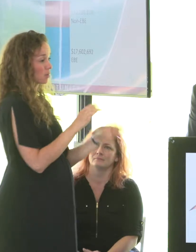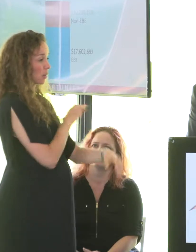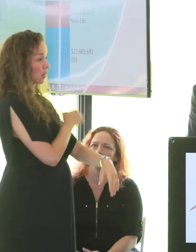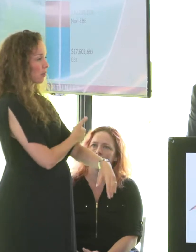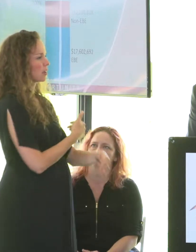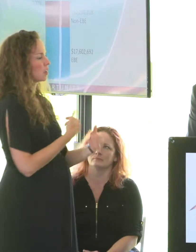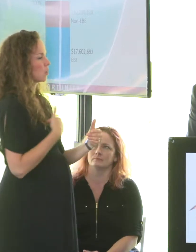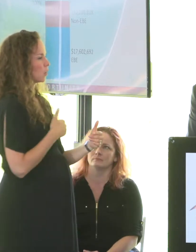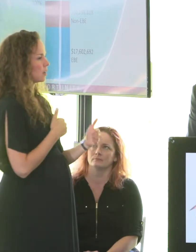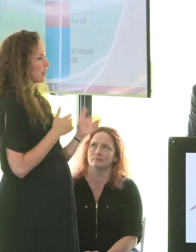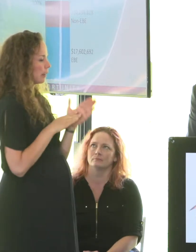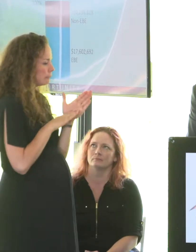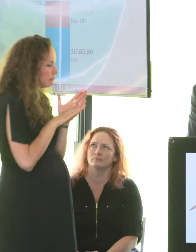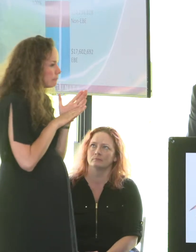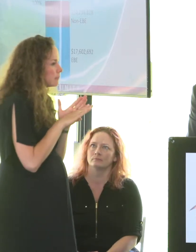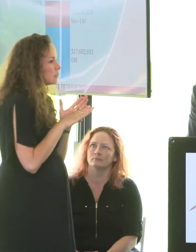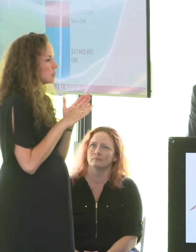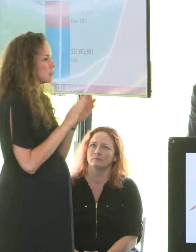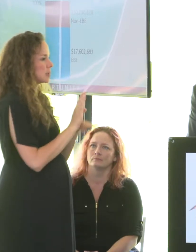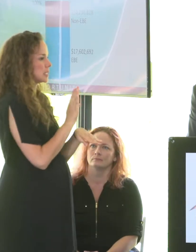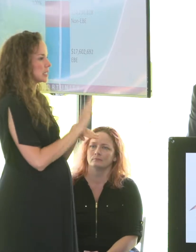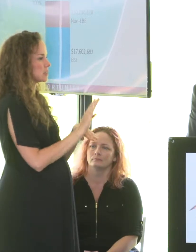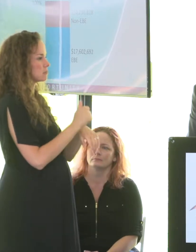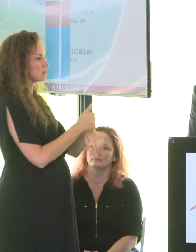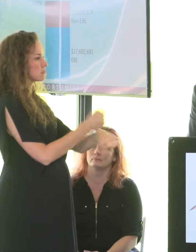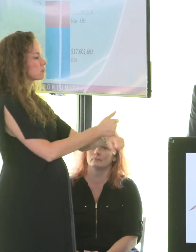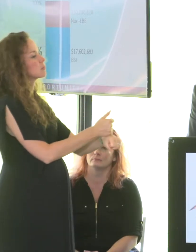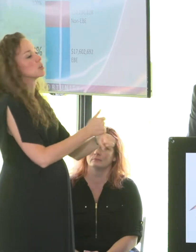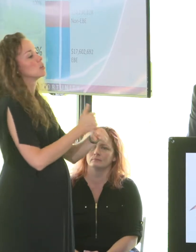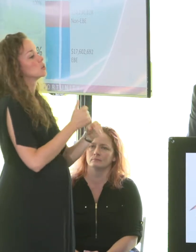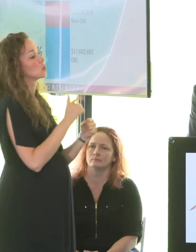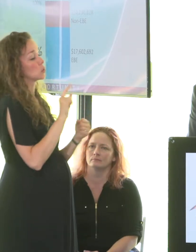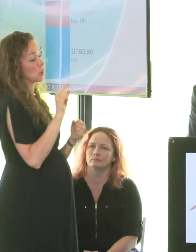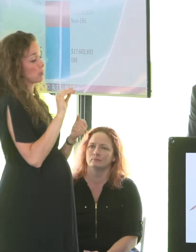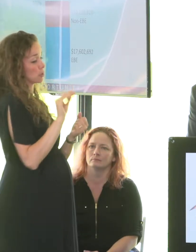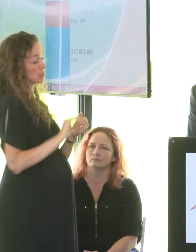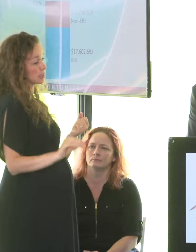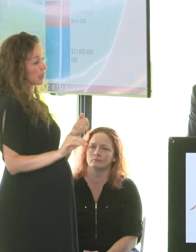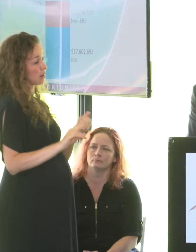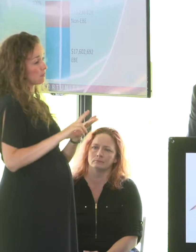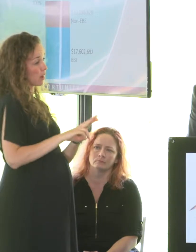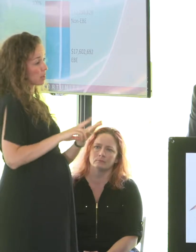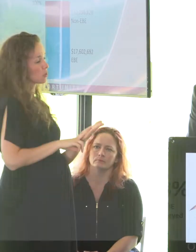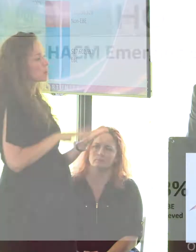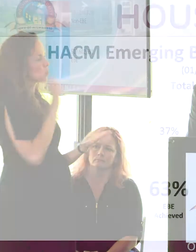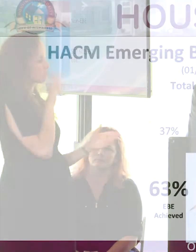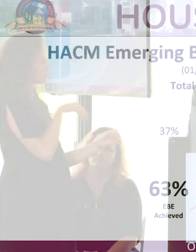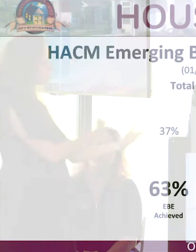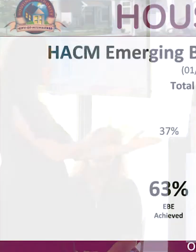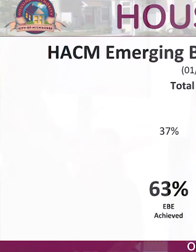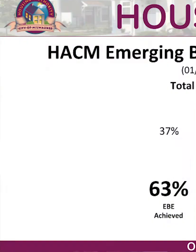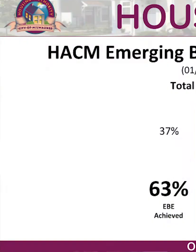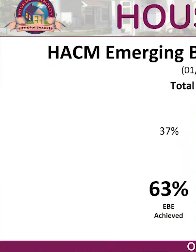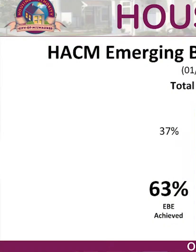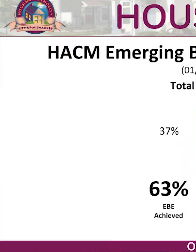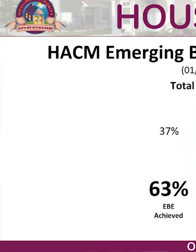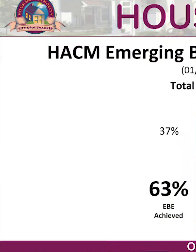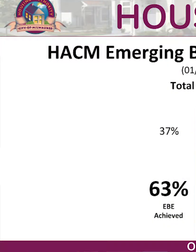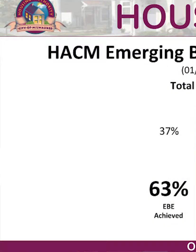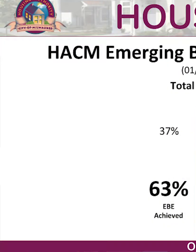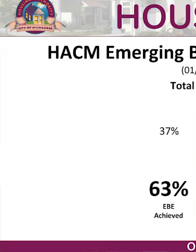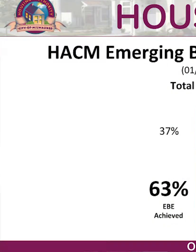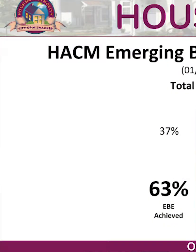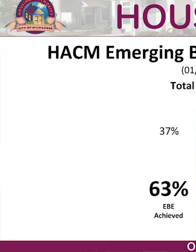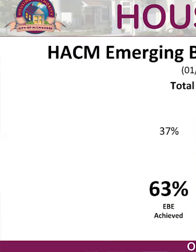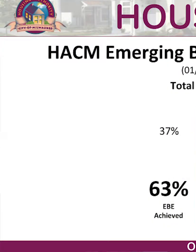business enterprise program that strives to ensure that 20% of contracts go to minority and women-owned businesses. Very pleased to report